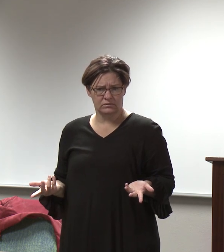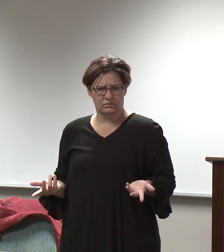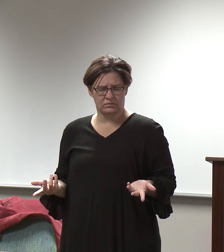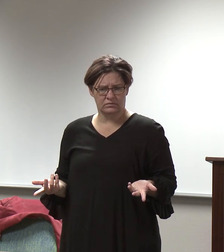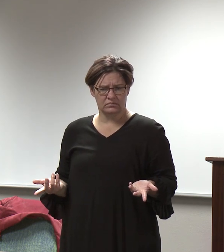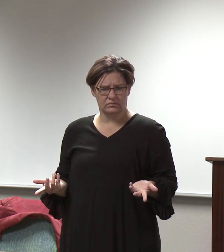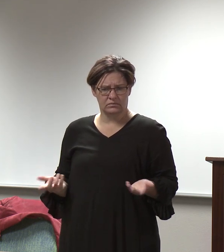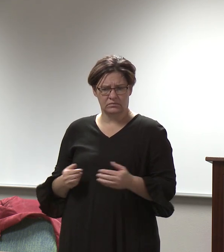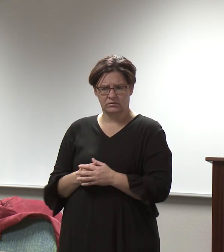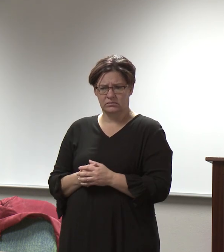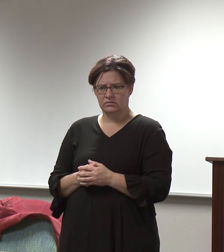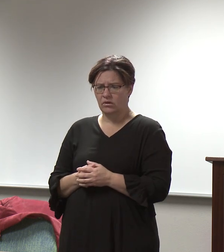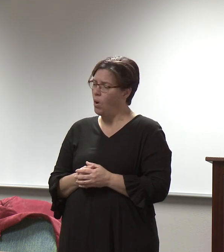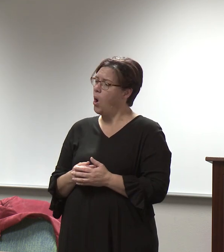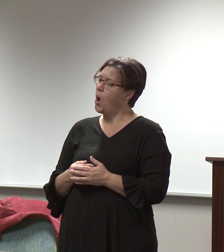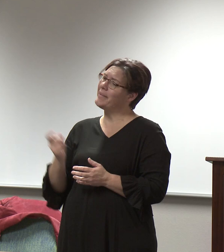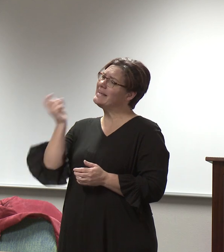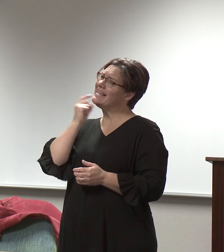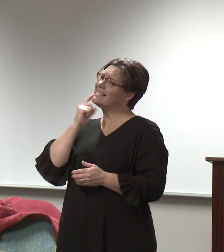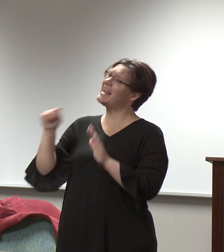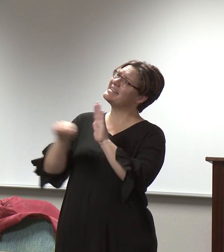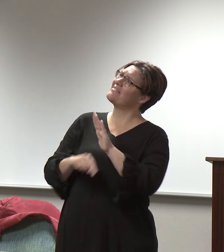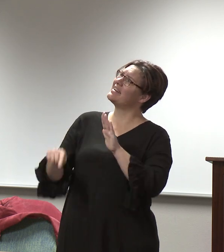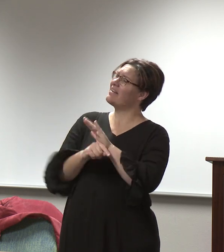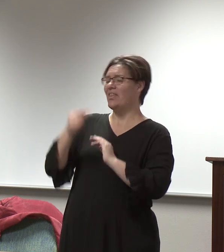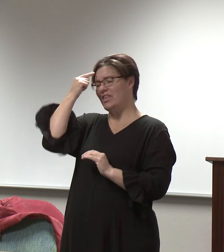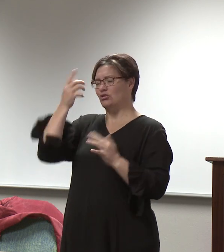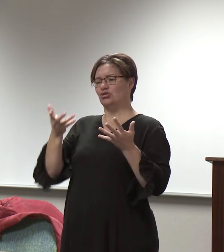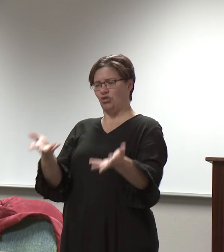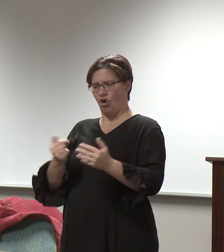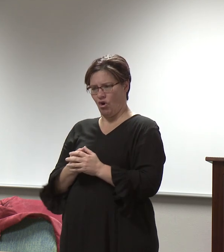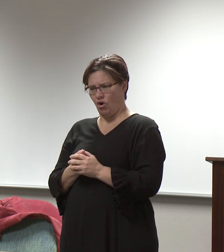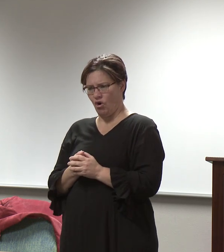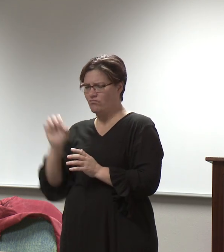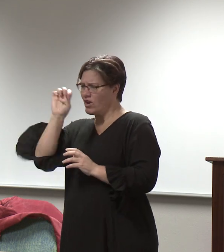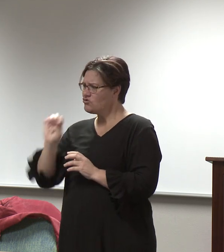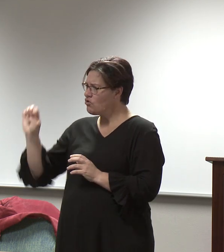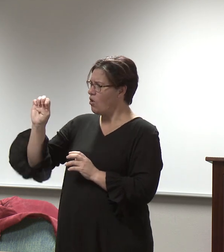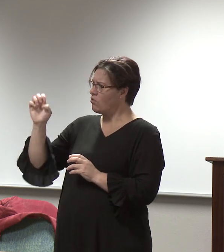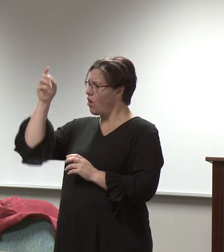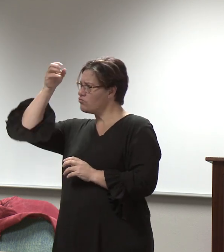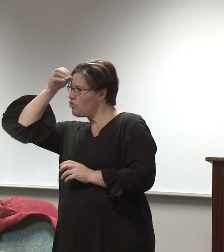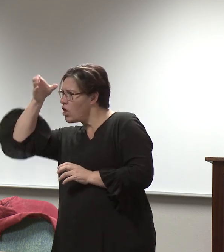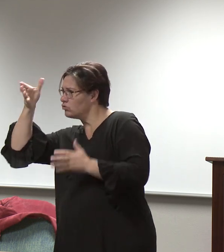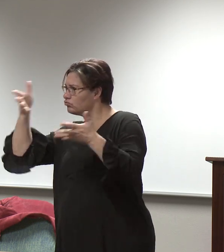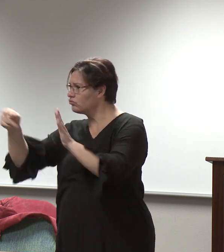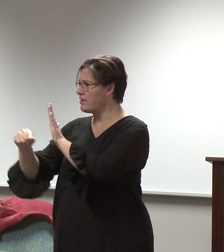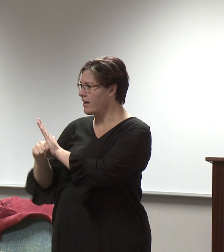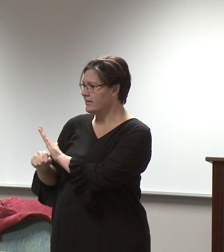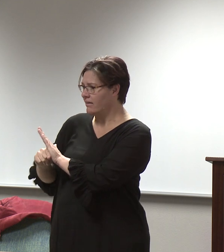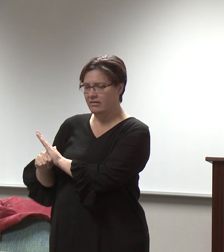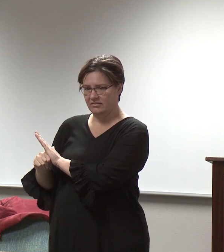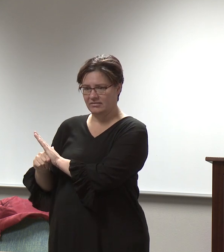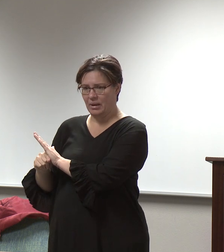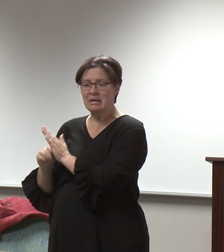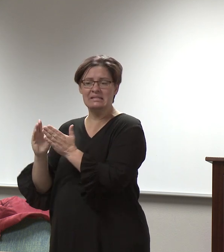been very good at the negative thinking in this respect, which I think is a typical thing of Eurocentric knowledge. But sometimes we fail